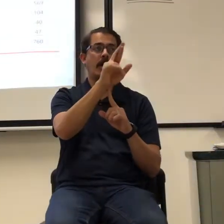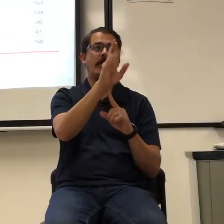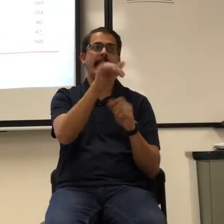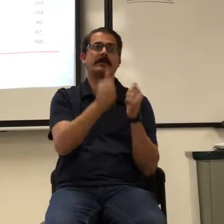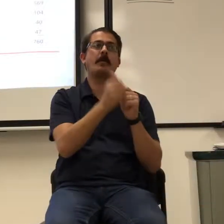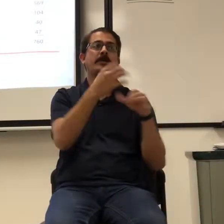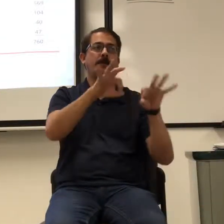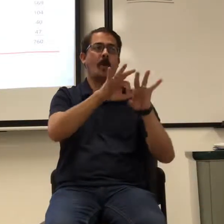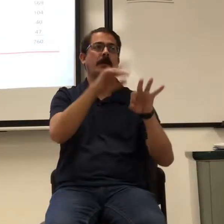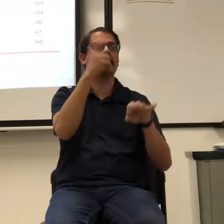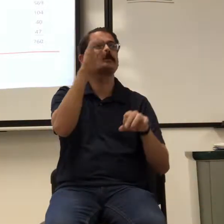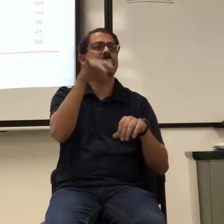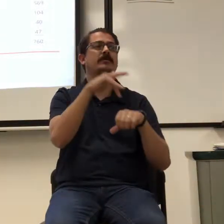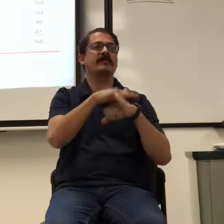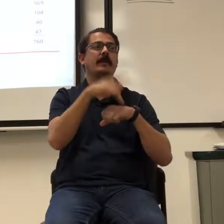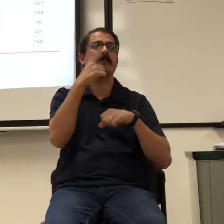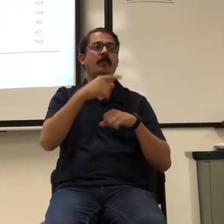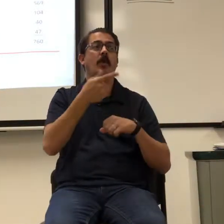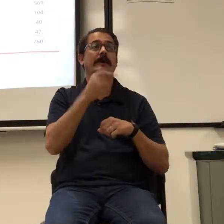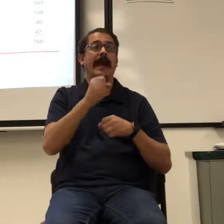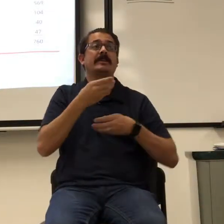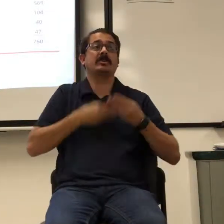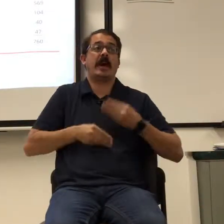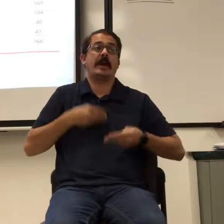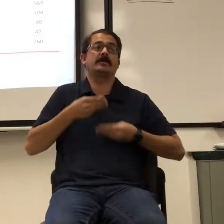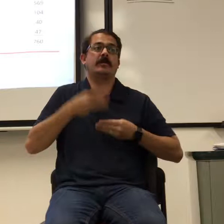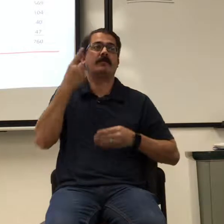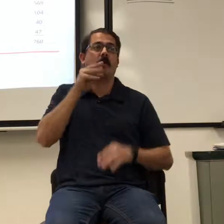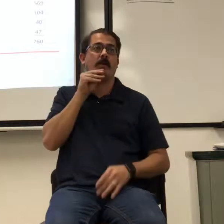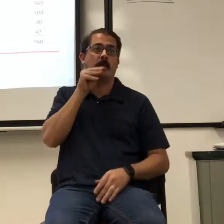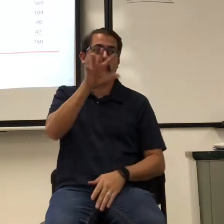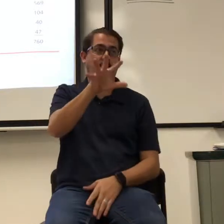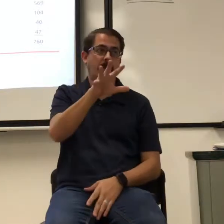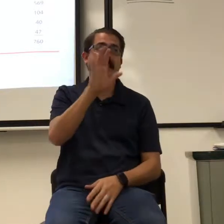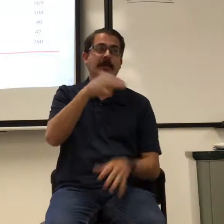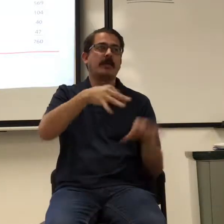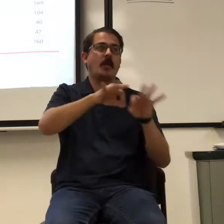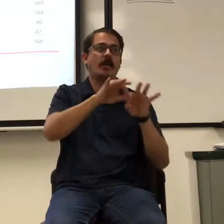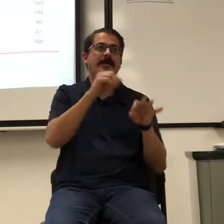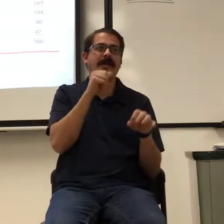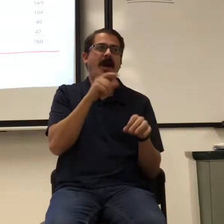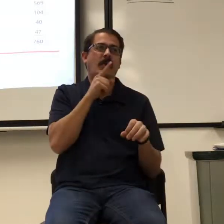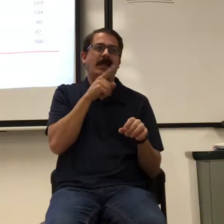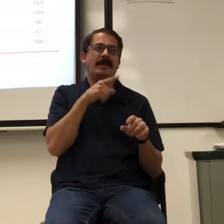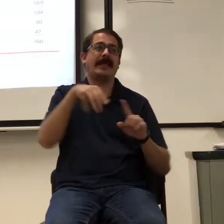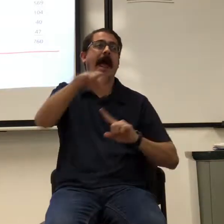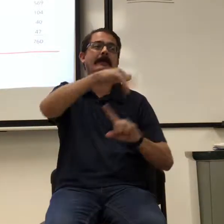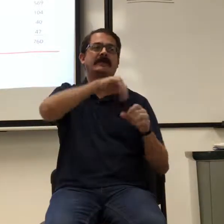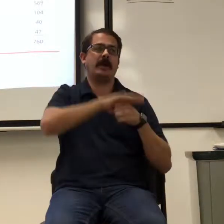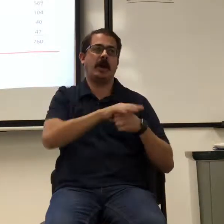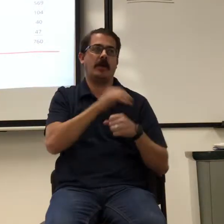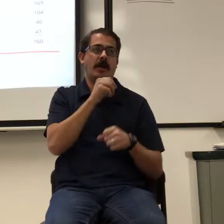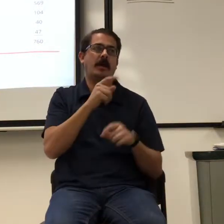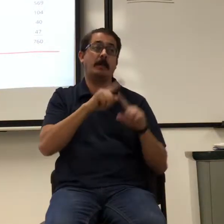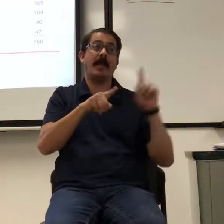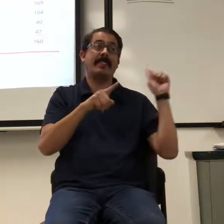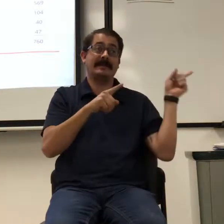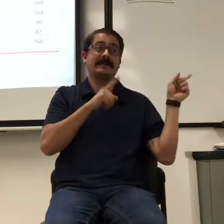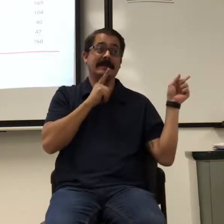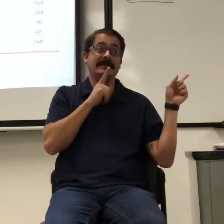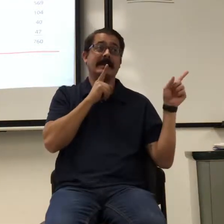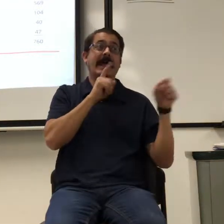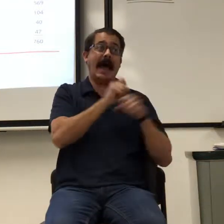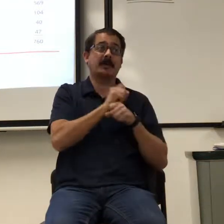space for external respiration. So that's what's important, not so much this. But this is what the air you